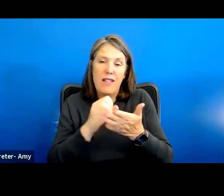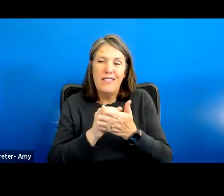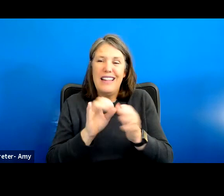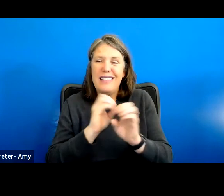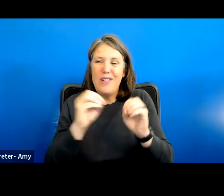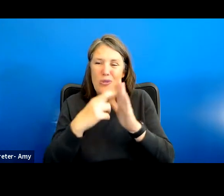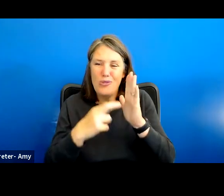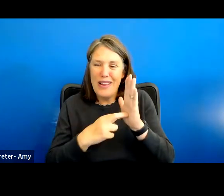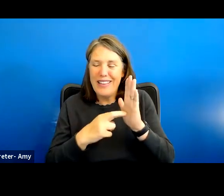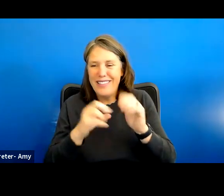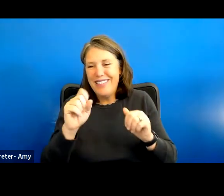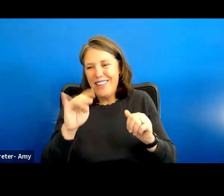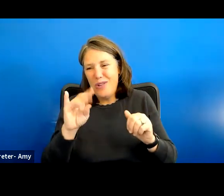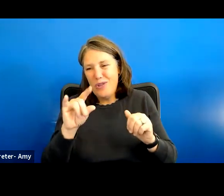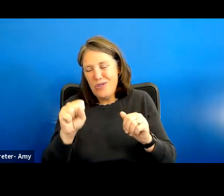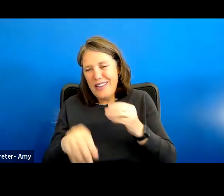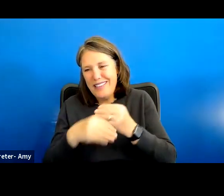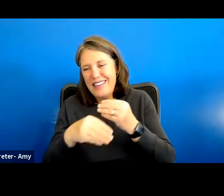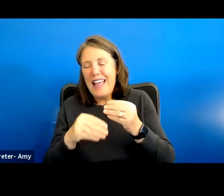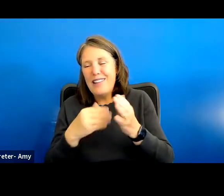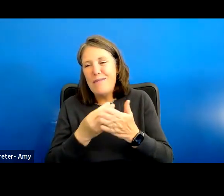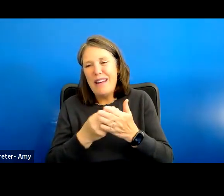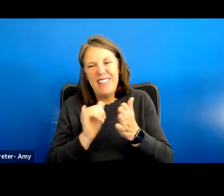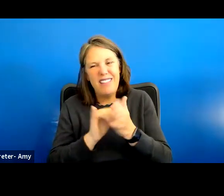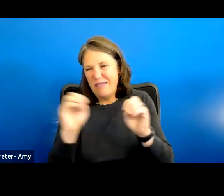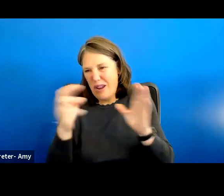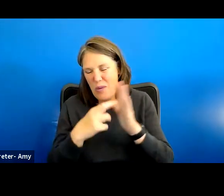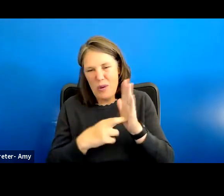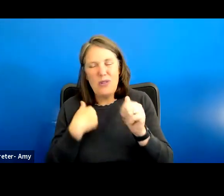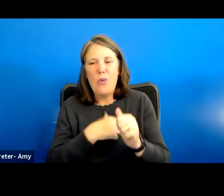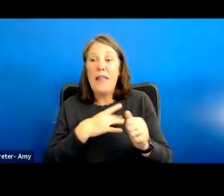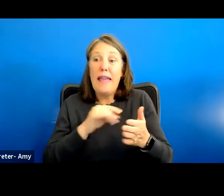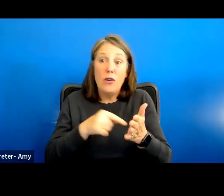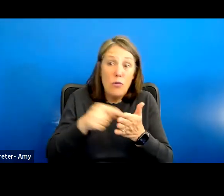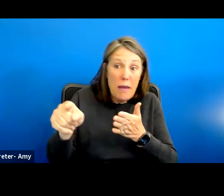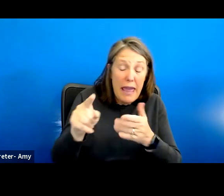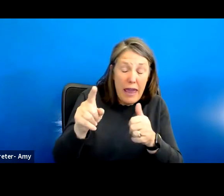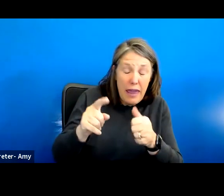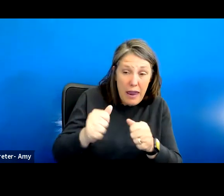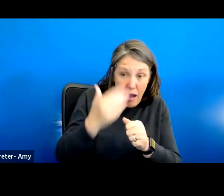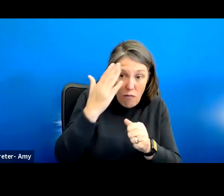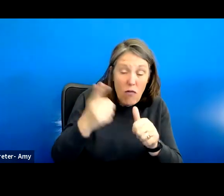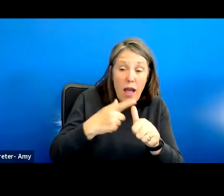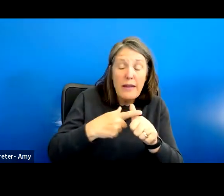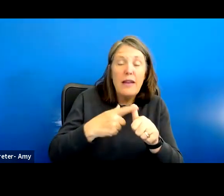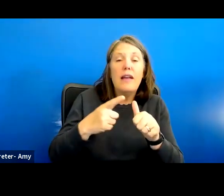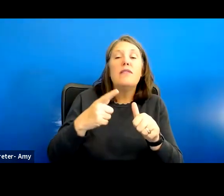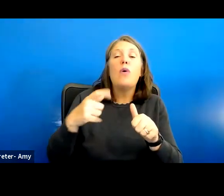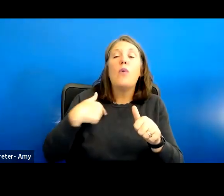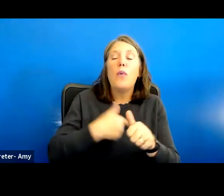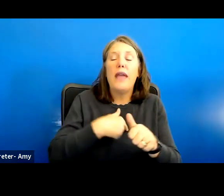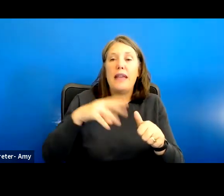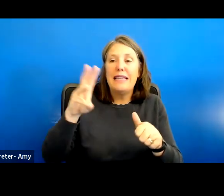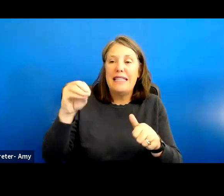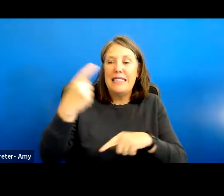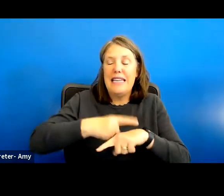attached money that we like so much. So we need to be able to make those payments up front in order to get reimbursed by DOR 60 days